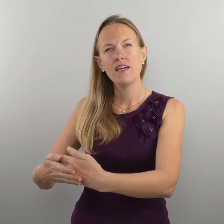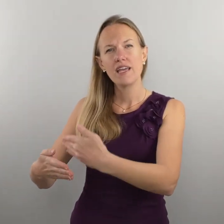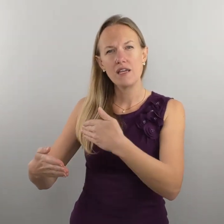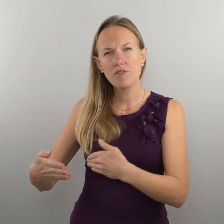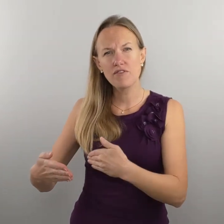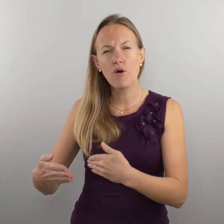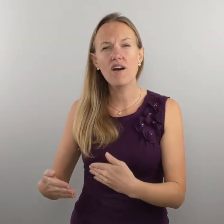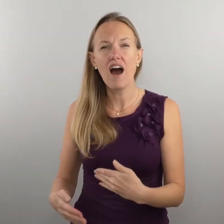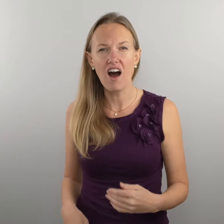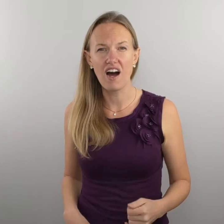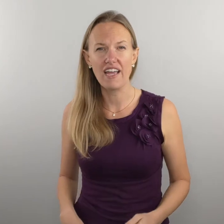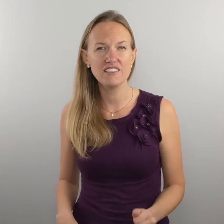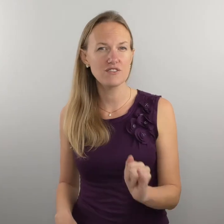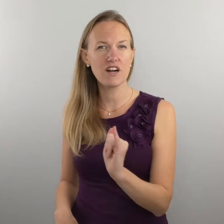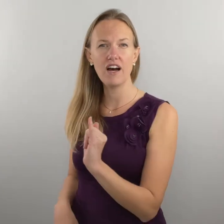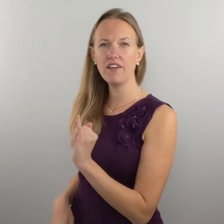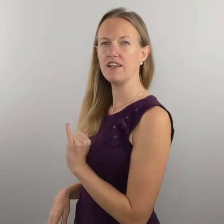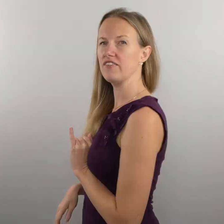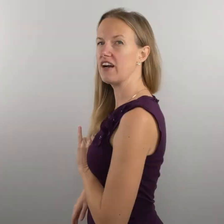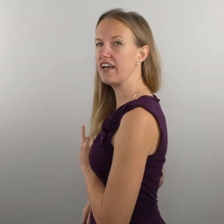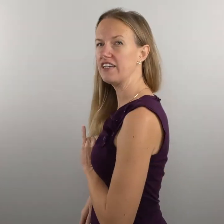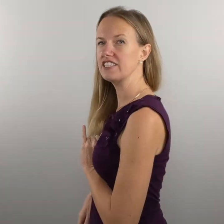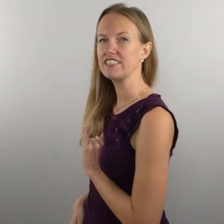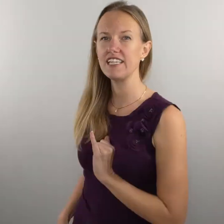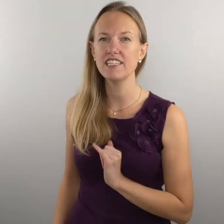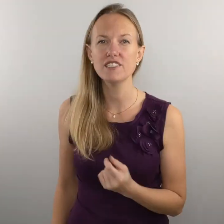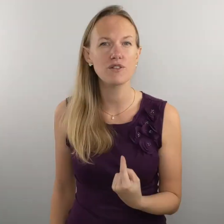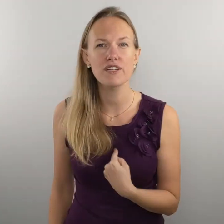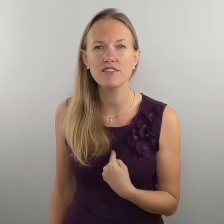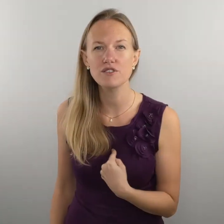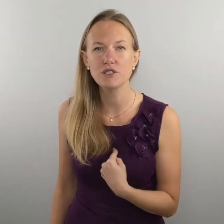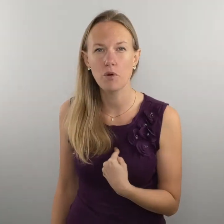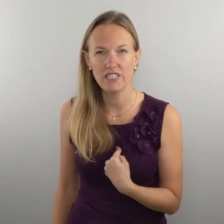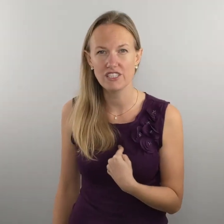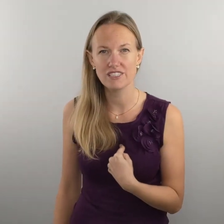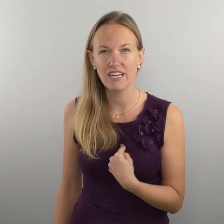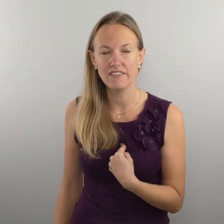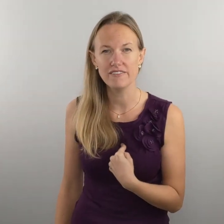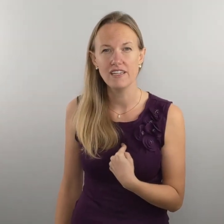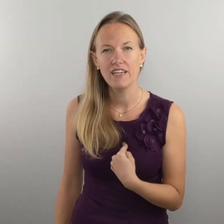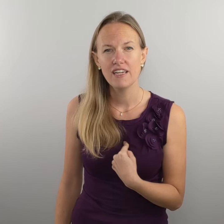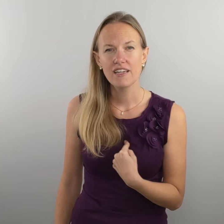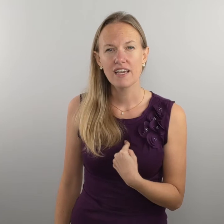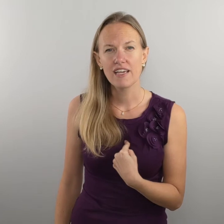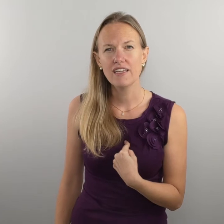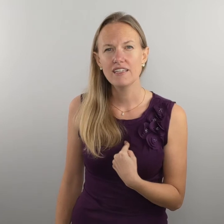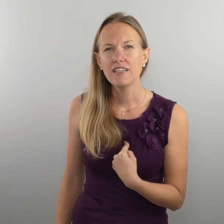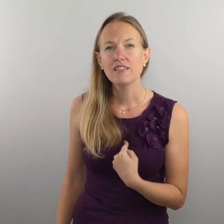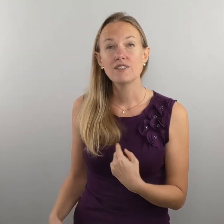Okay, before I, so for I, you can have your eye at your chest like this, or you can also just point to yourself. Okay,